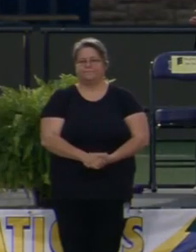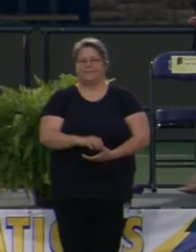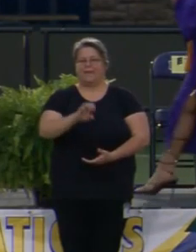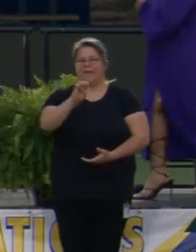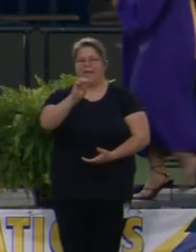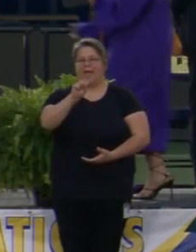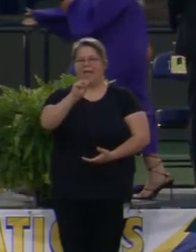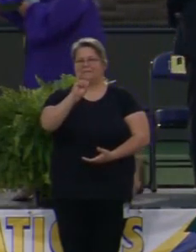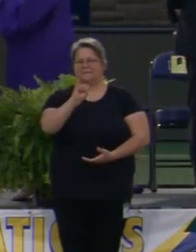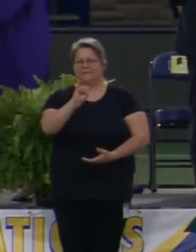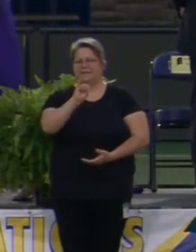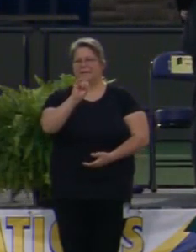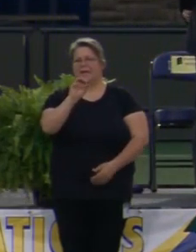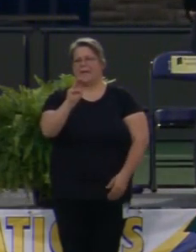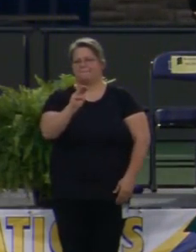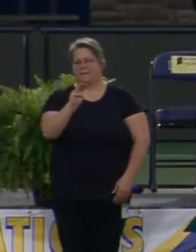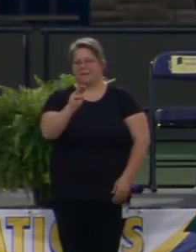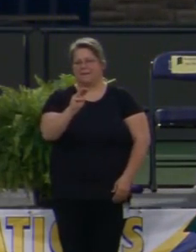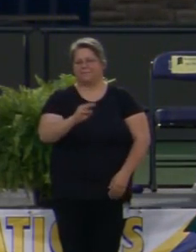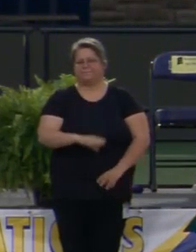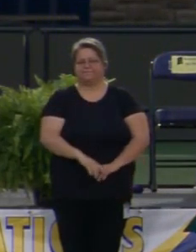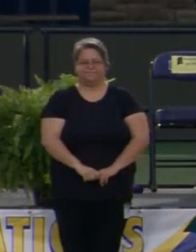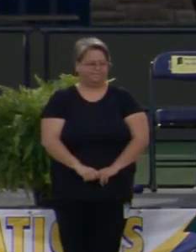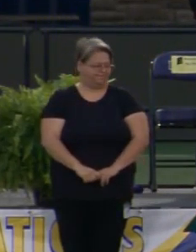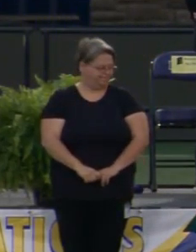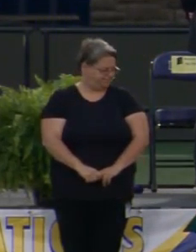Esme Miranda Nashi.